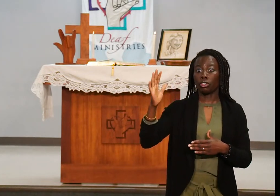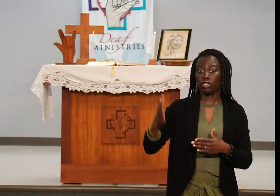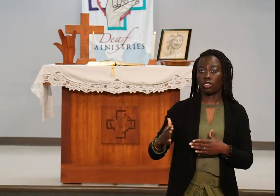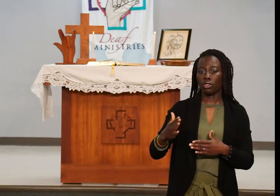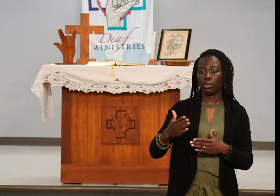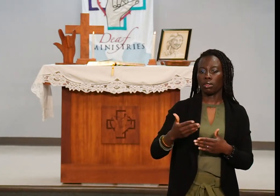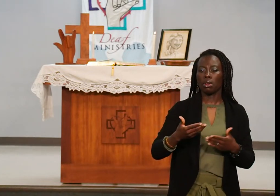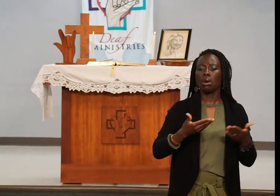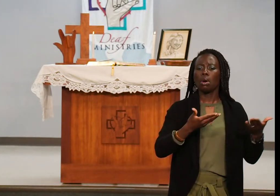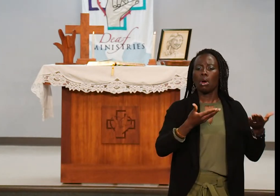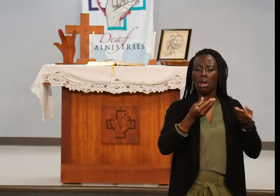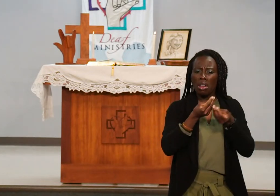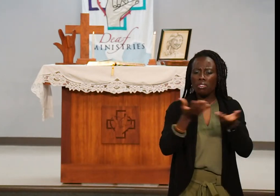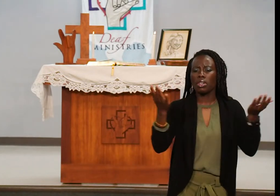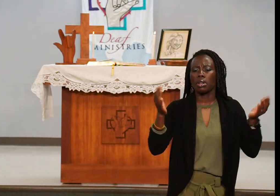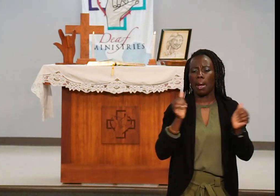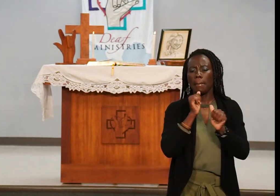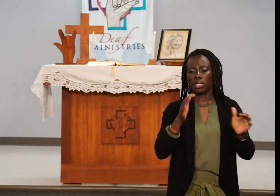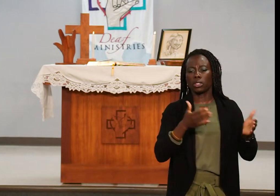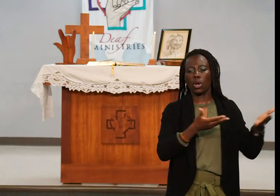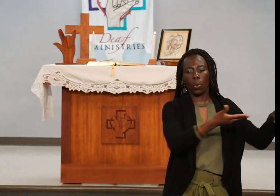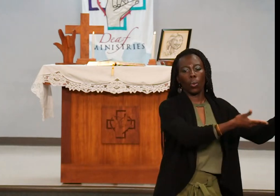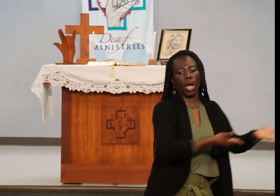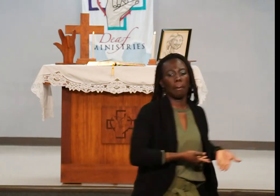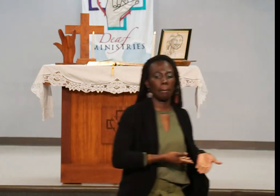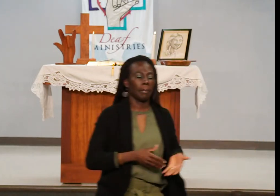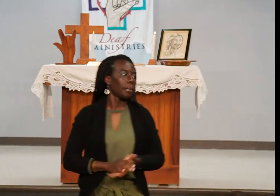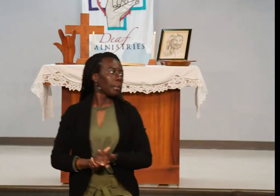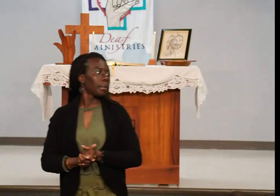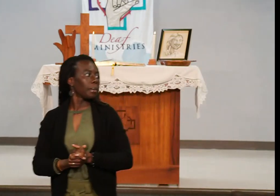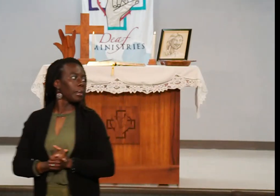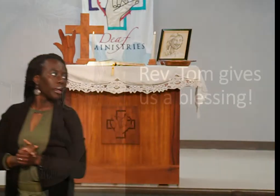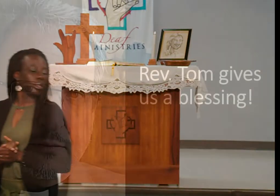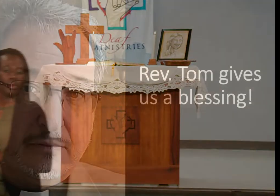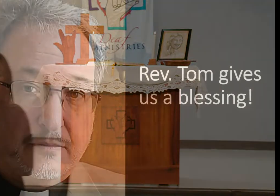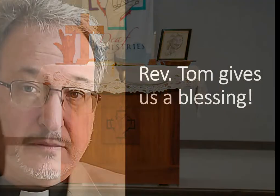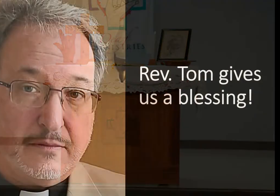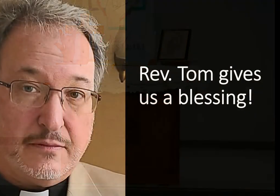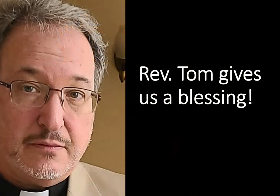I will turn it over to Pastor Tom, Reverend Tom, to give our blessing.